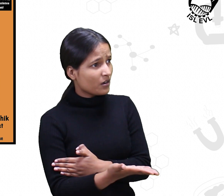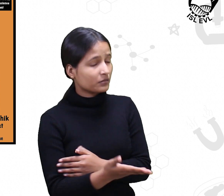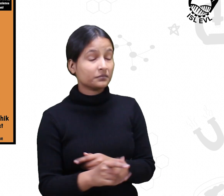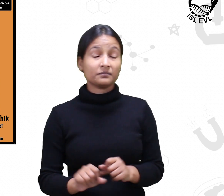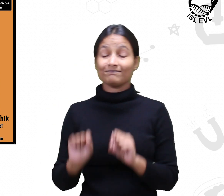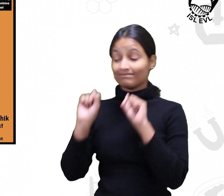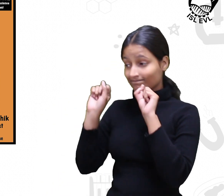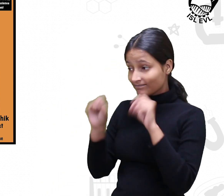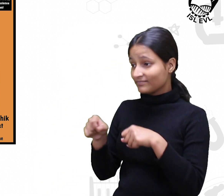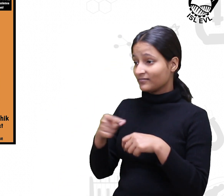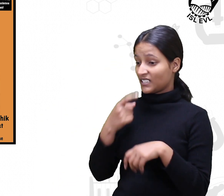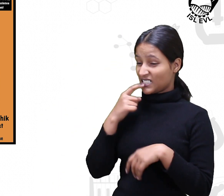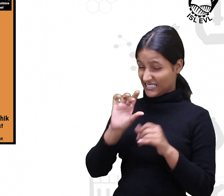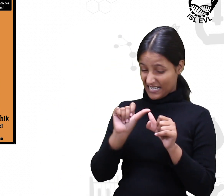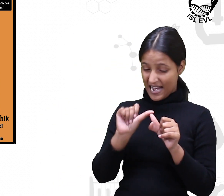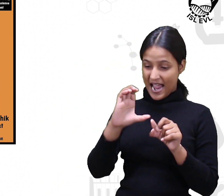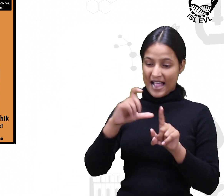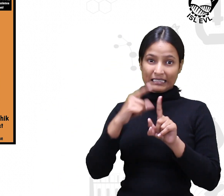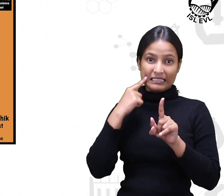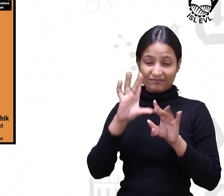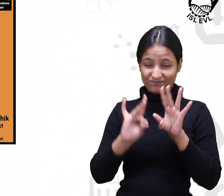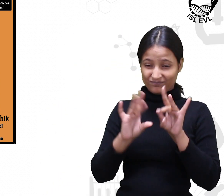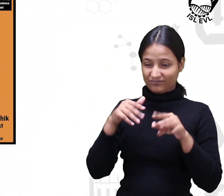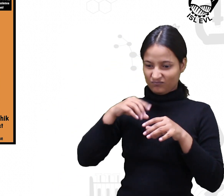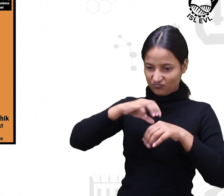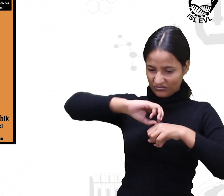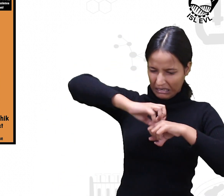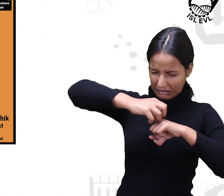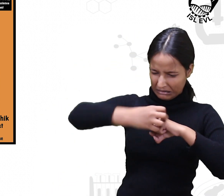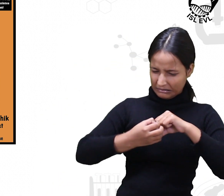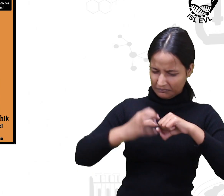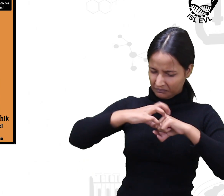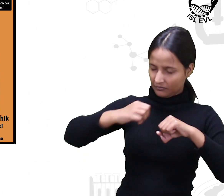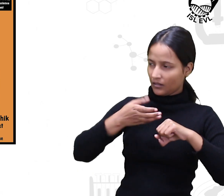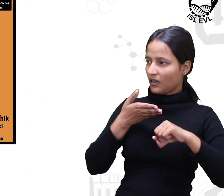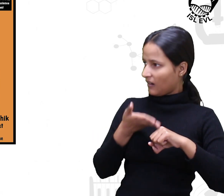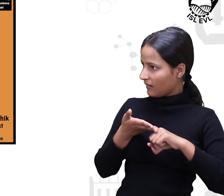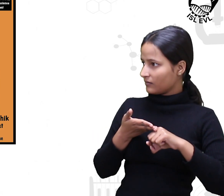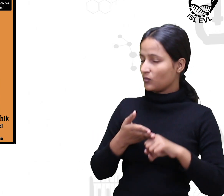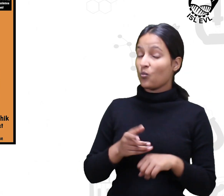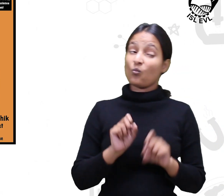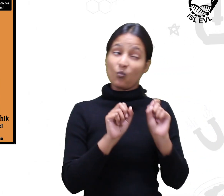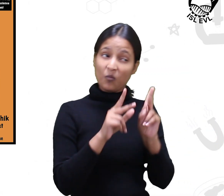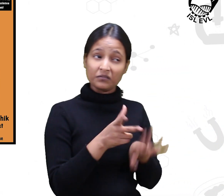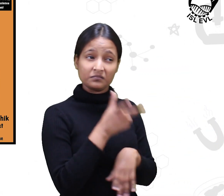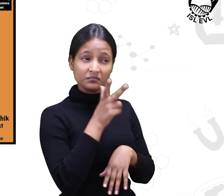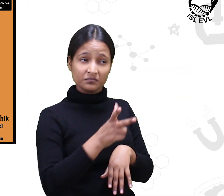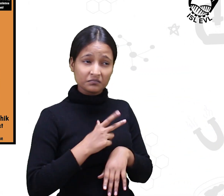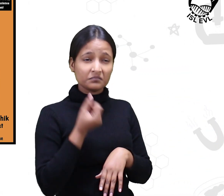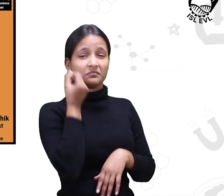are. So that's how the cavity is created. Now I get why you brought biofilms into the